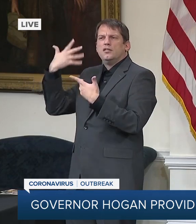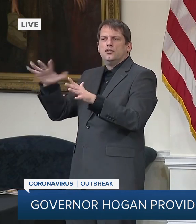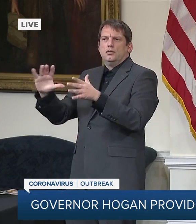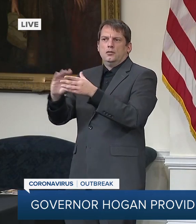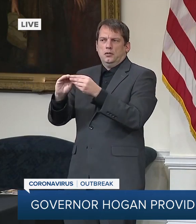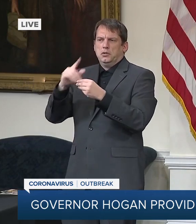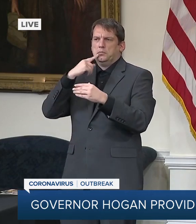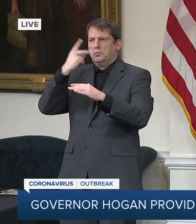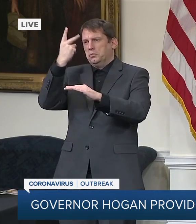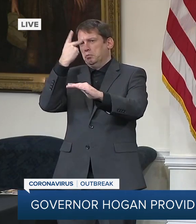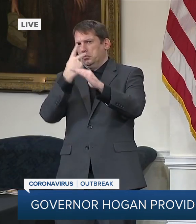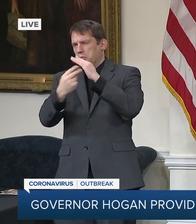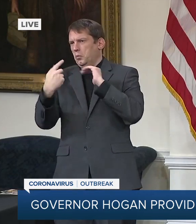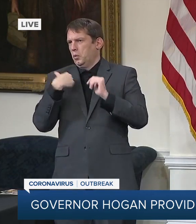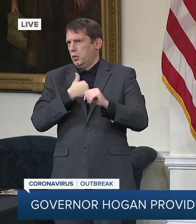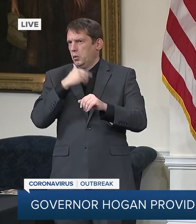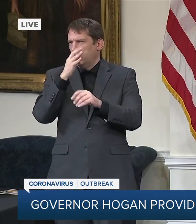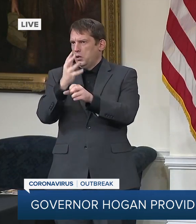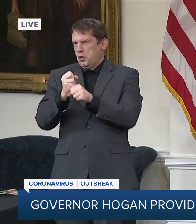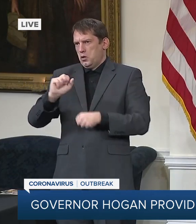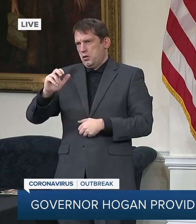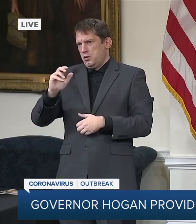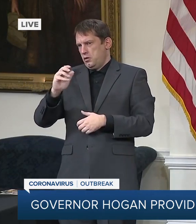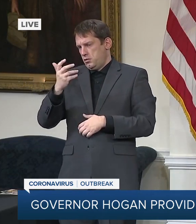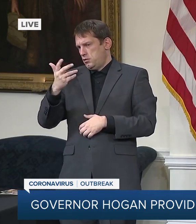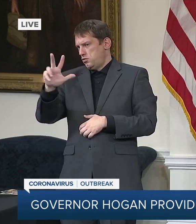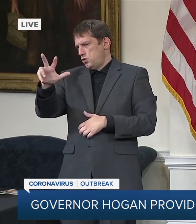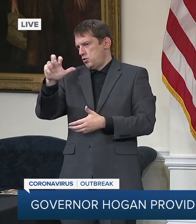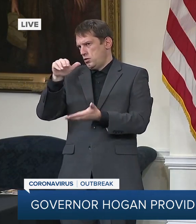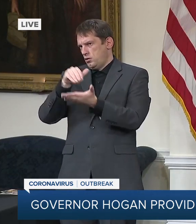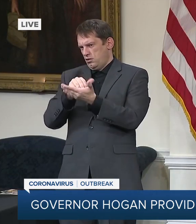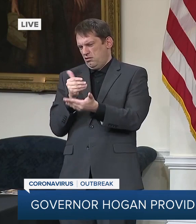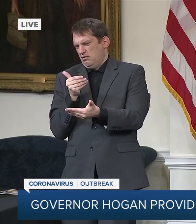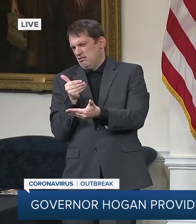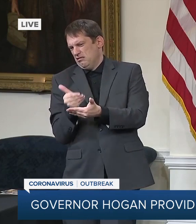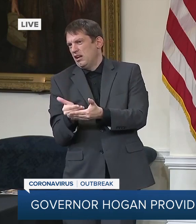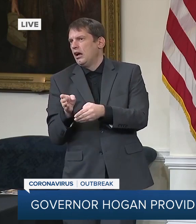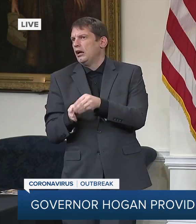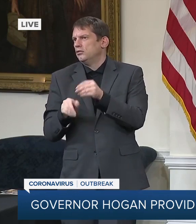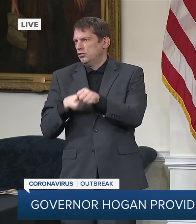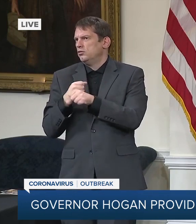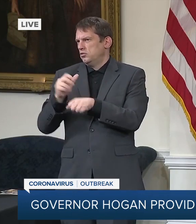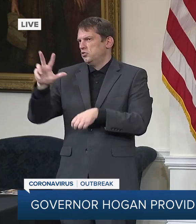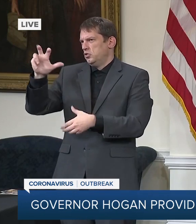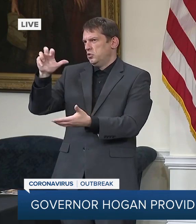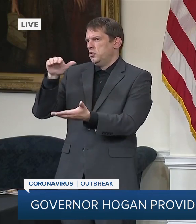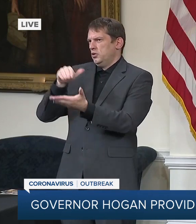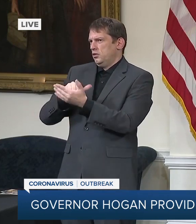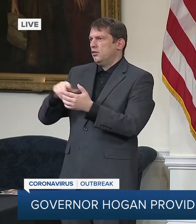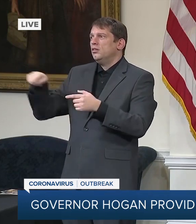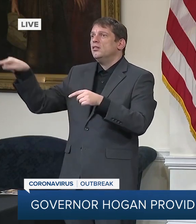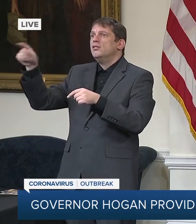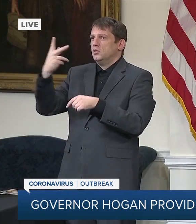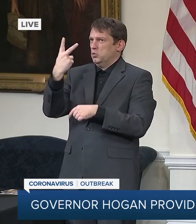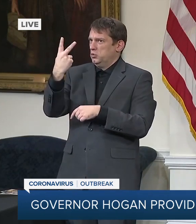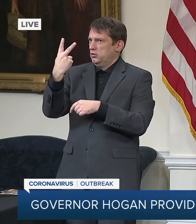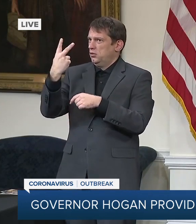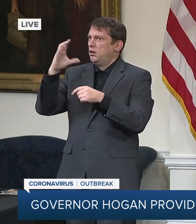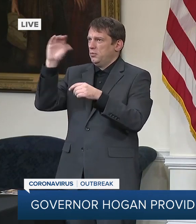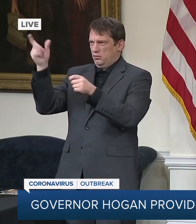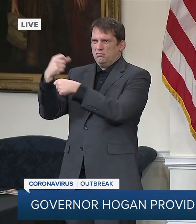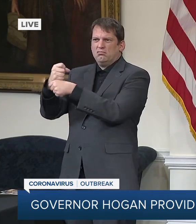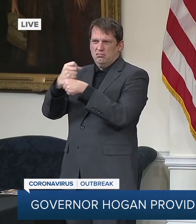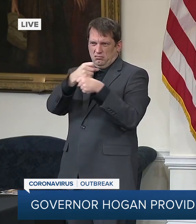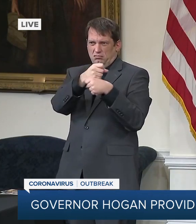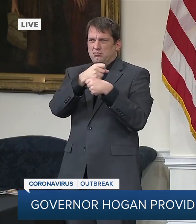year. Hopefully that's still going to be the case between the two companies. It's not going to impact the first 155,000, only 50,000 of